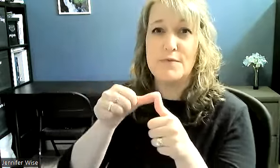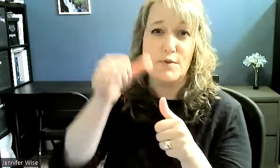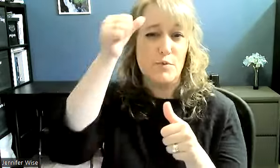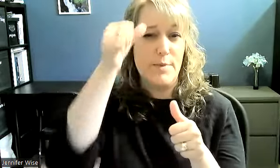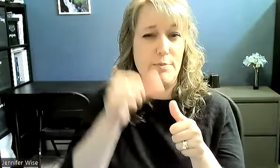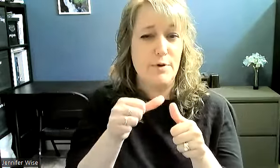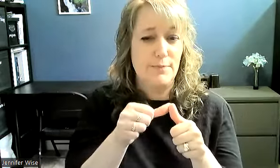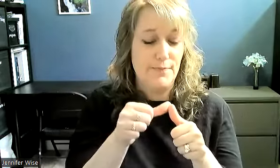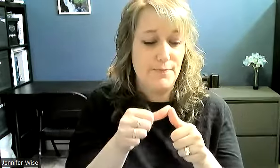Remember. Remember.